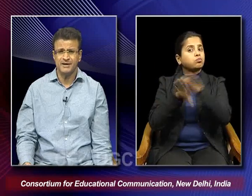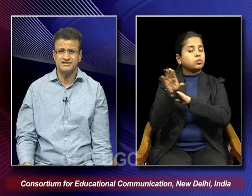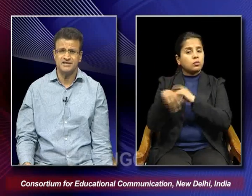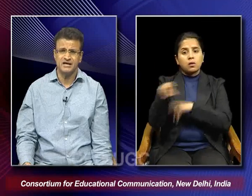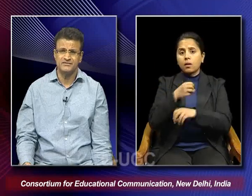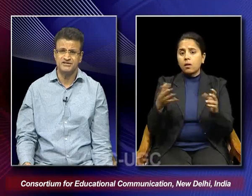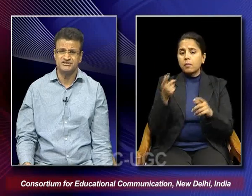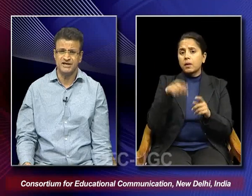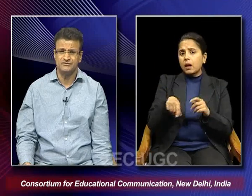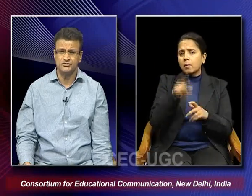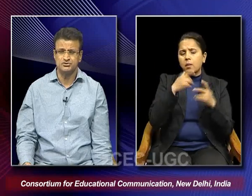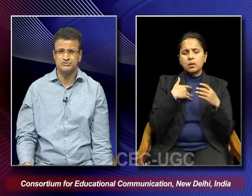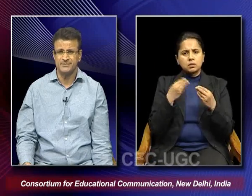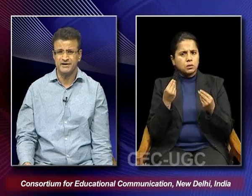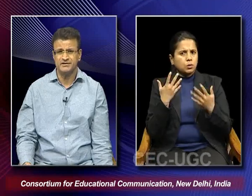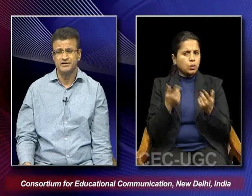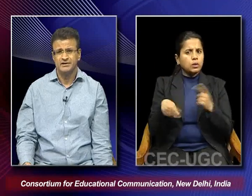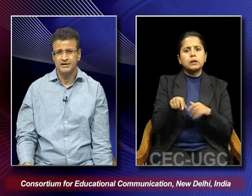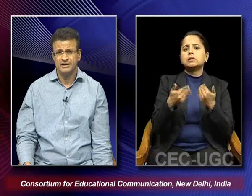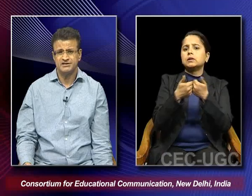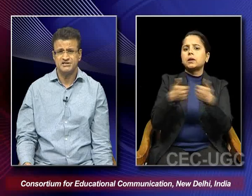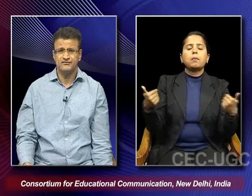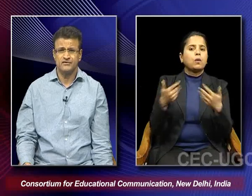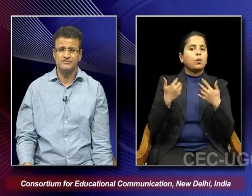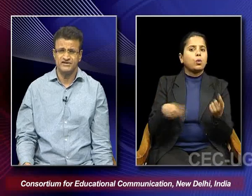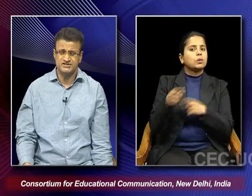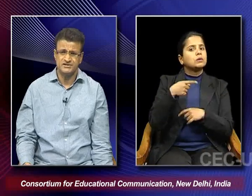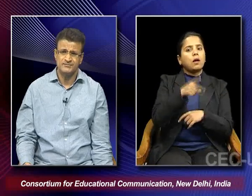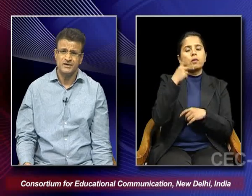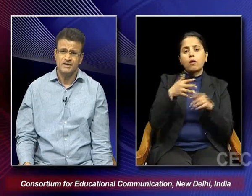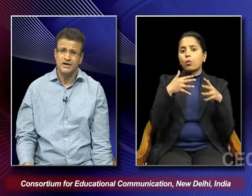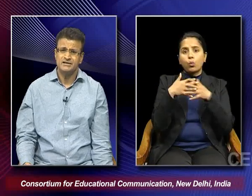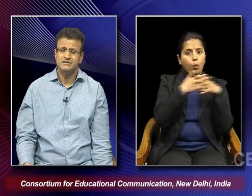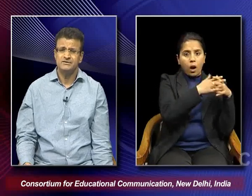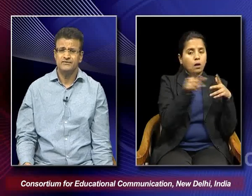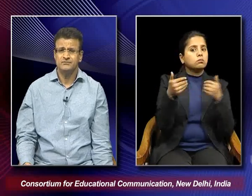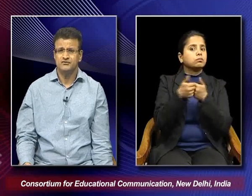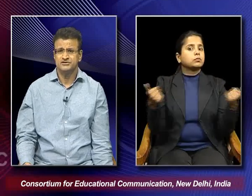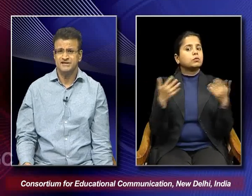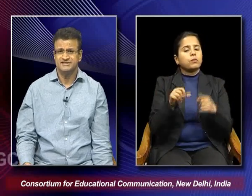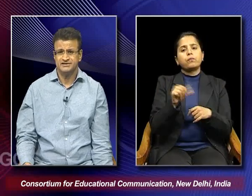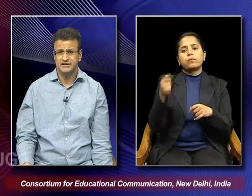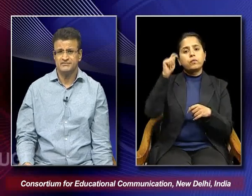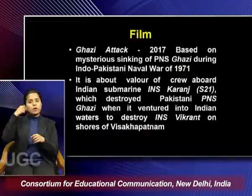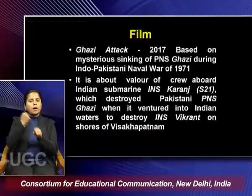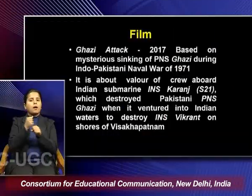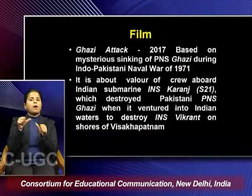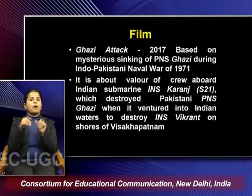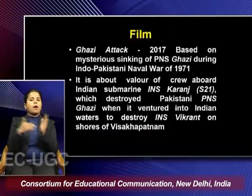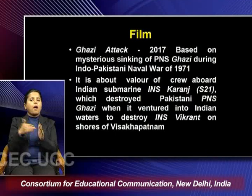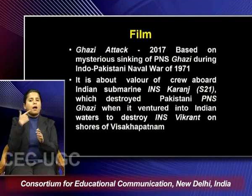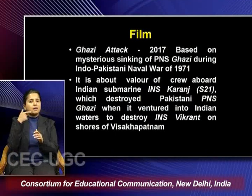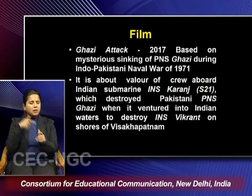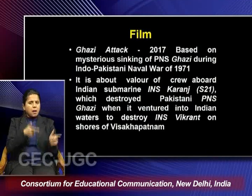in Pakistan when each side wants to separate itself from the West. Another film was Ghazi Attack, which was based